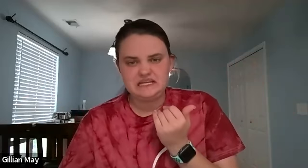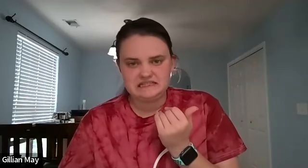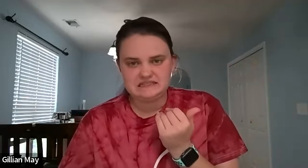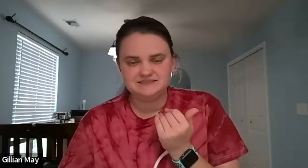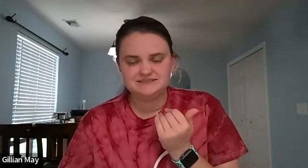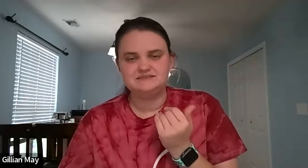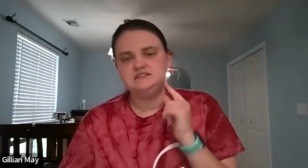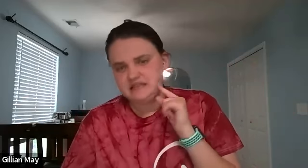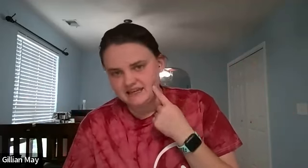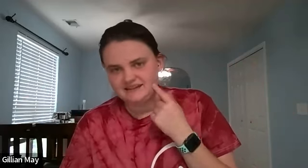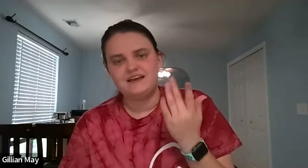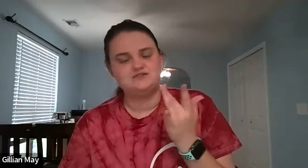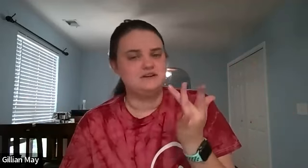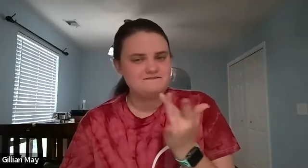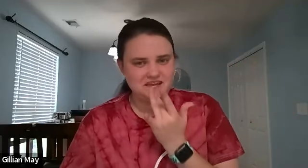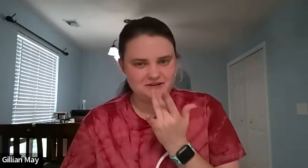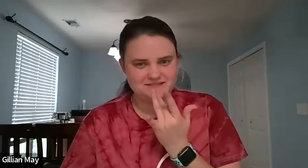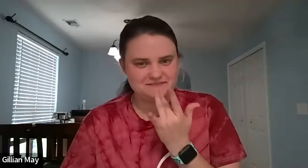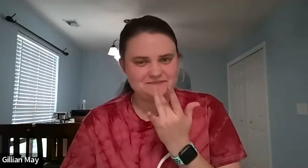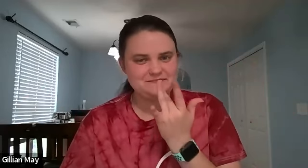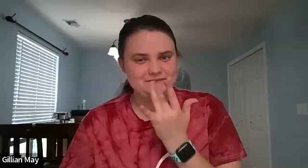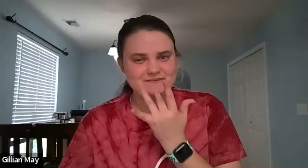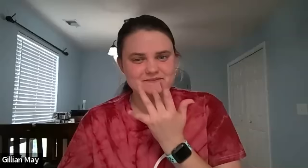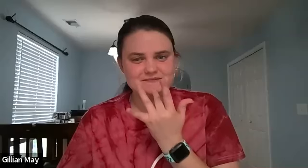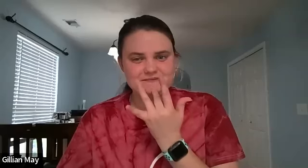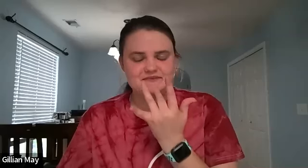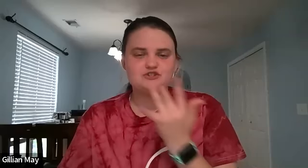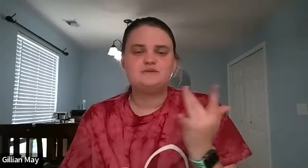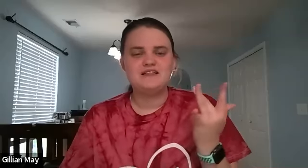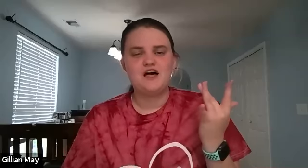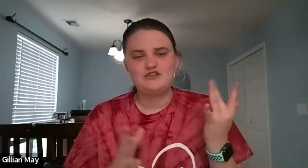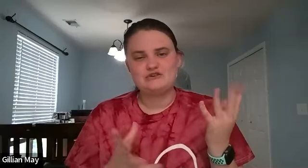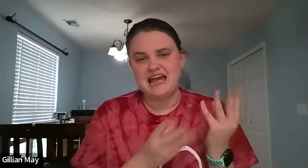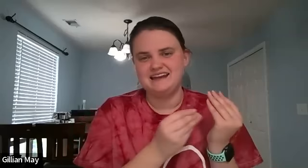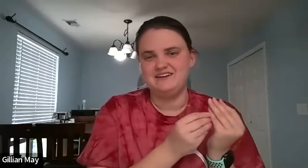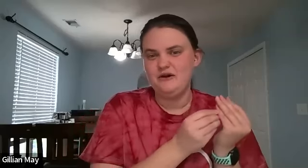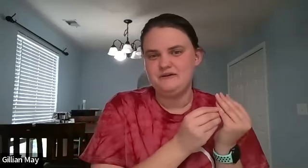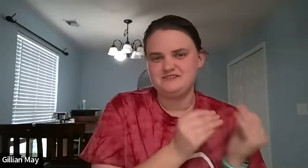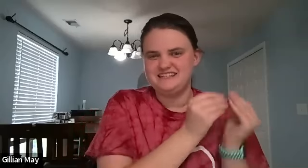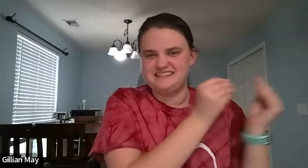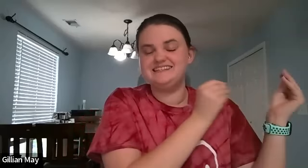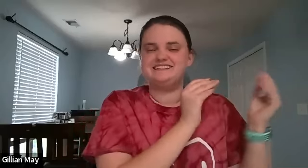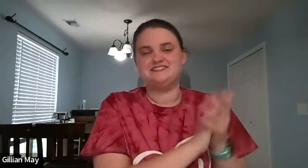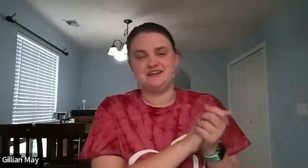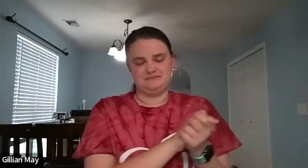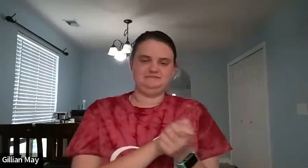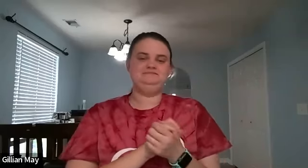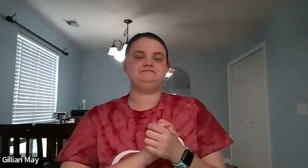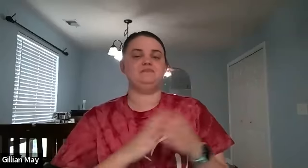sweet candy, that sort of deal, favorite. There's going to be a lot of those added on. Oh, here's this and this. So we